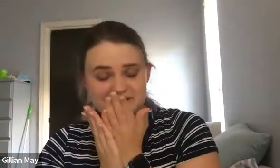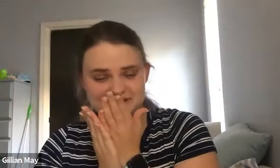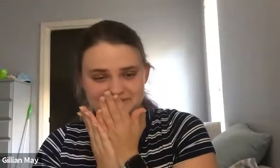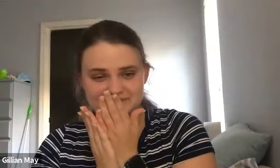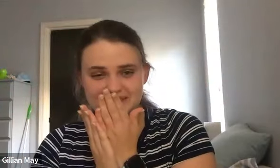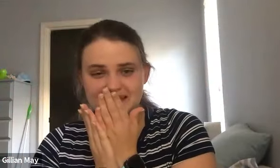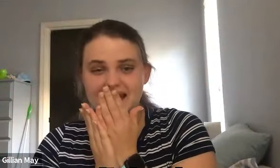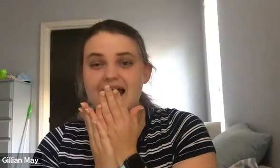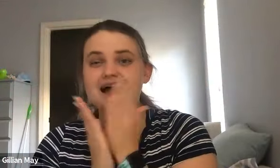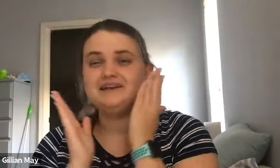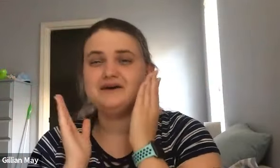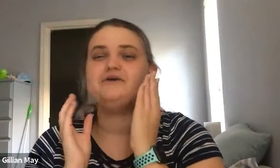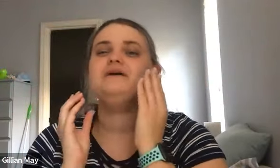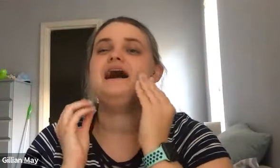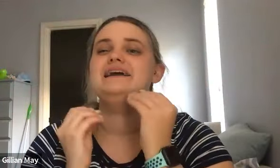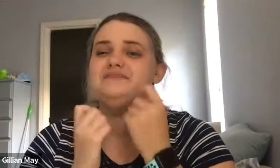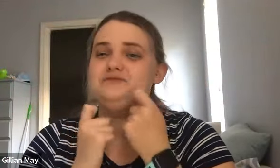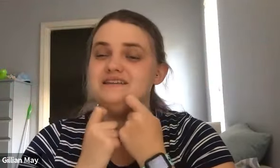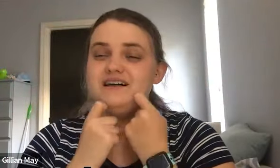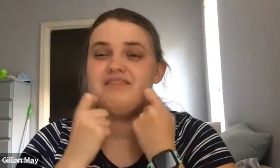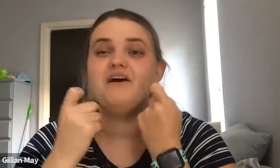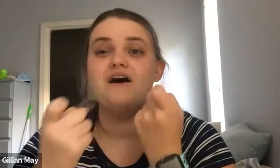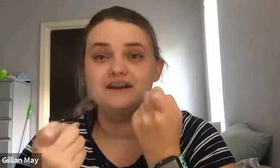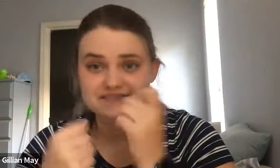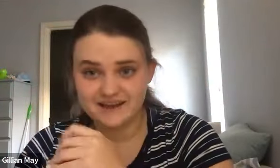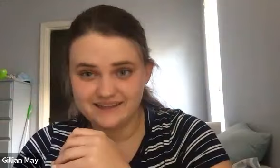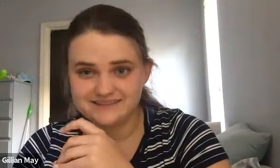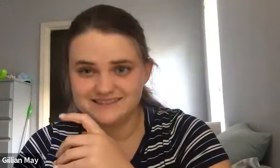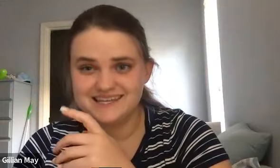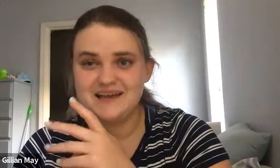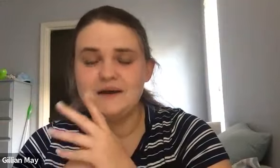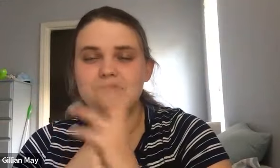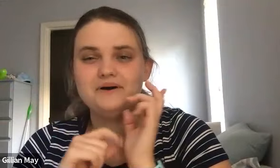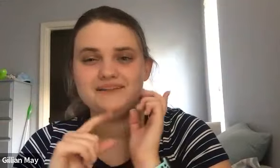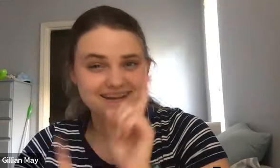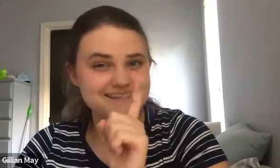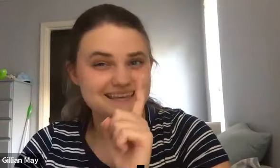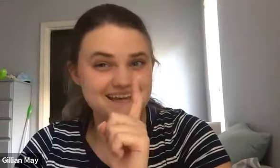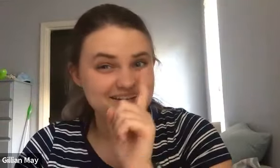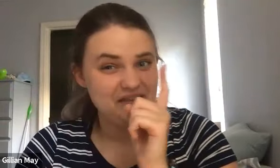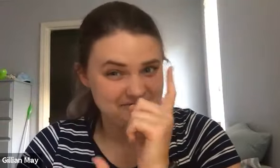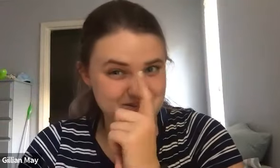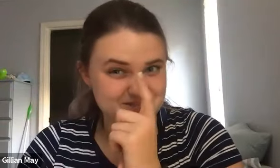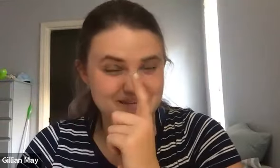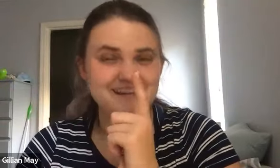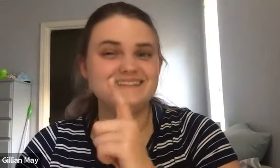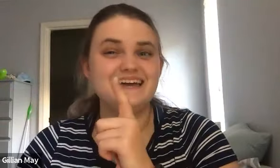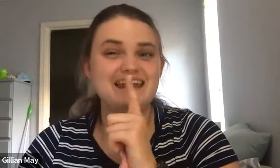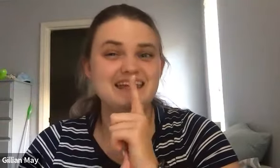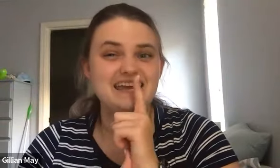here. I know I gave you guys a lot of signs, but like I said, that first meeting, I said, I